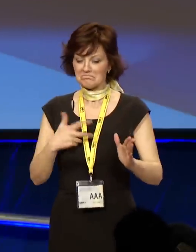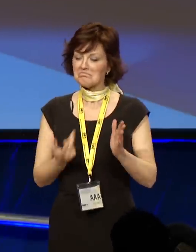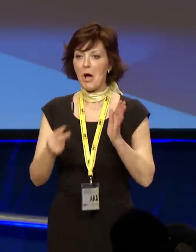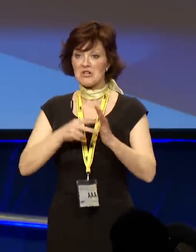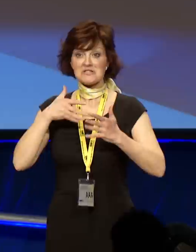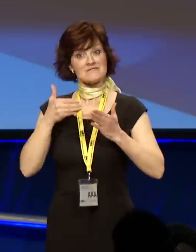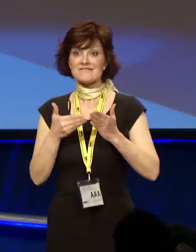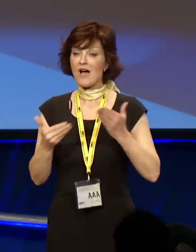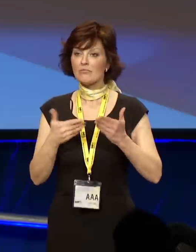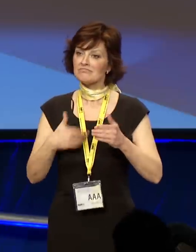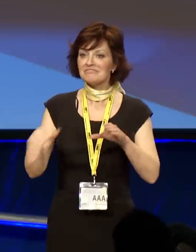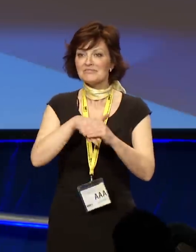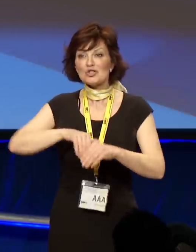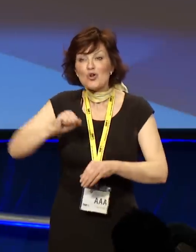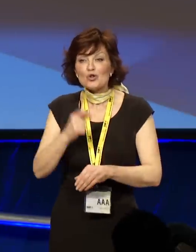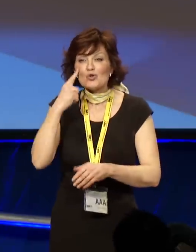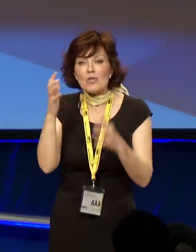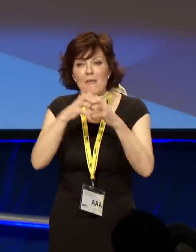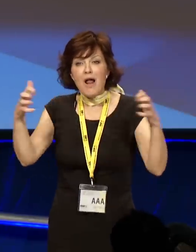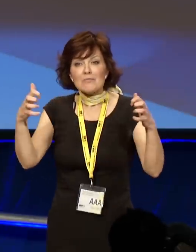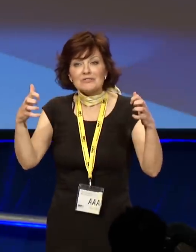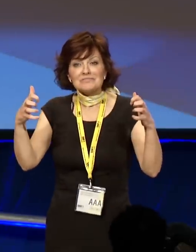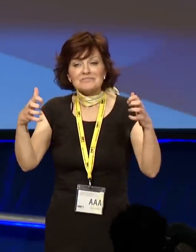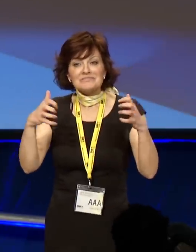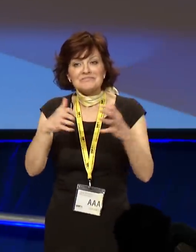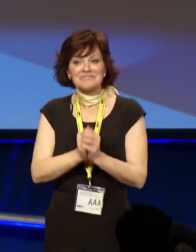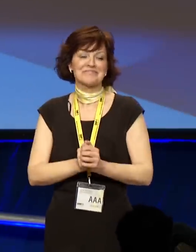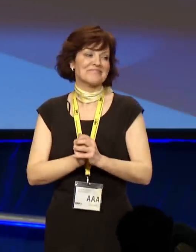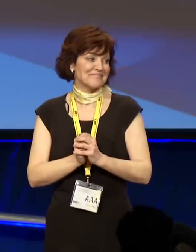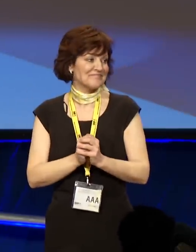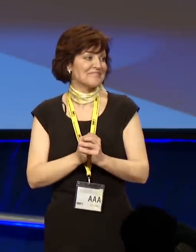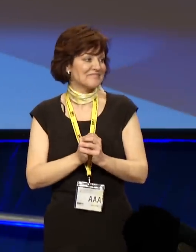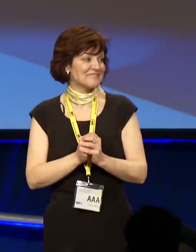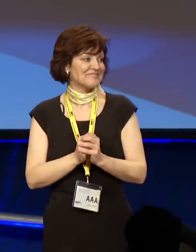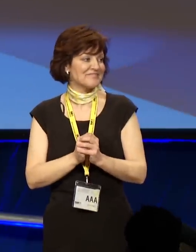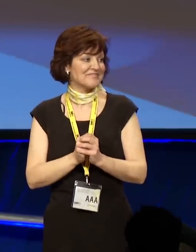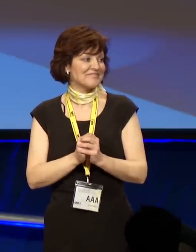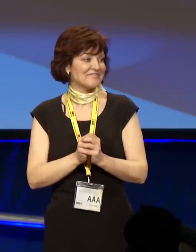now on the Scottish Youth Parliament. And he actually...